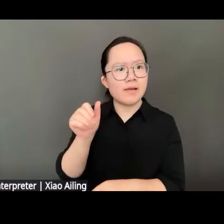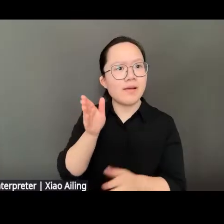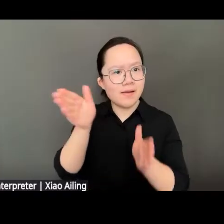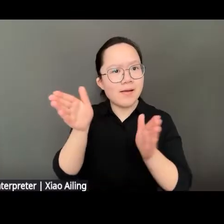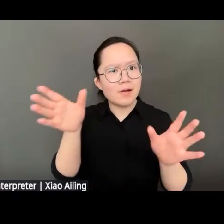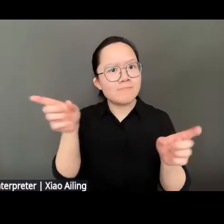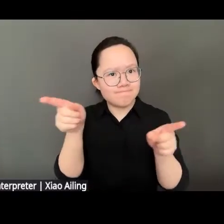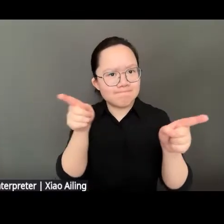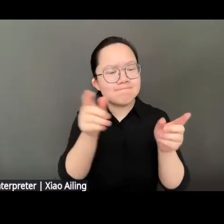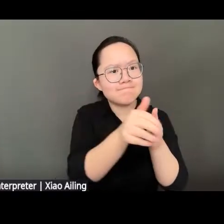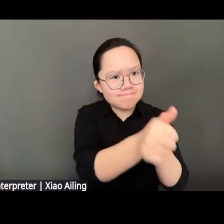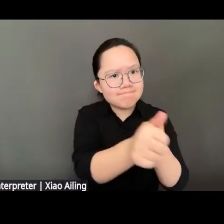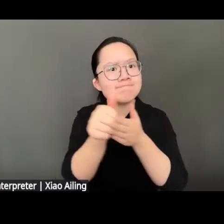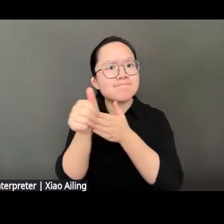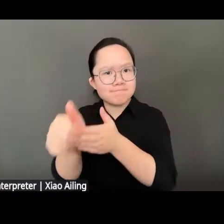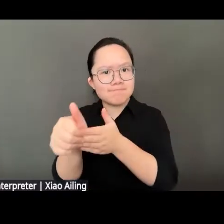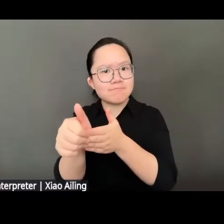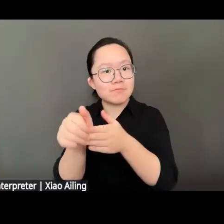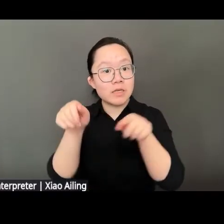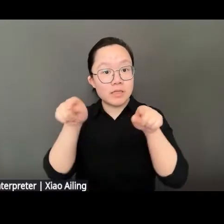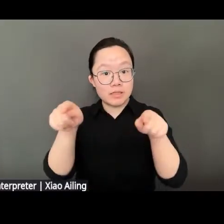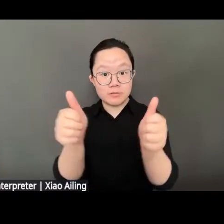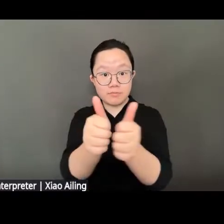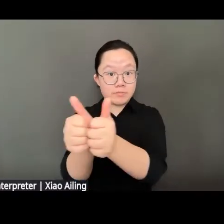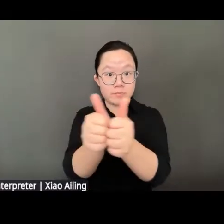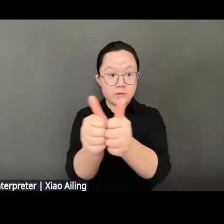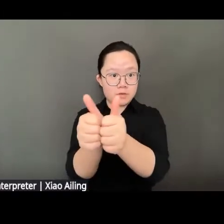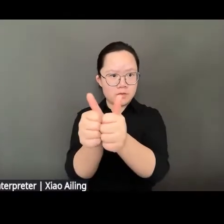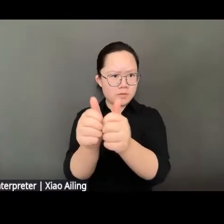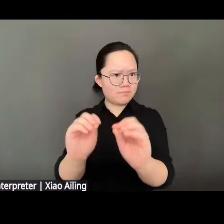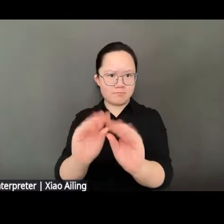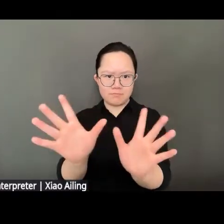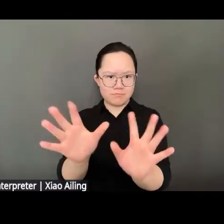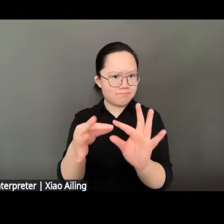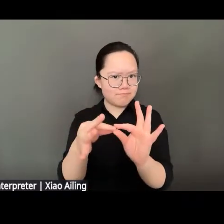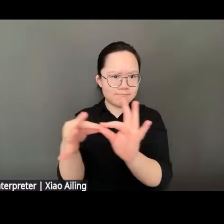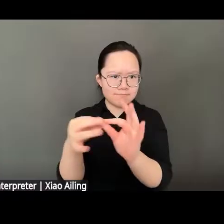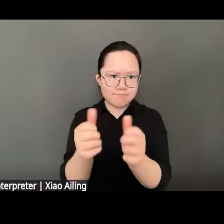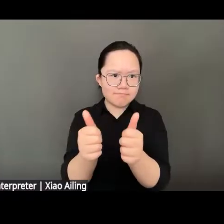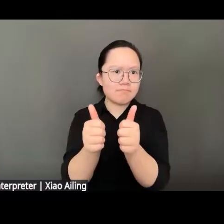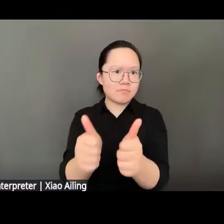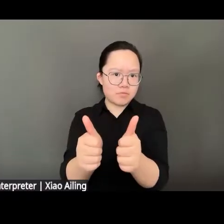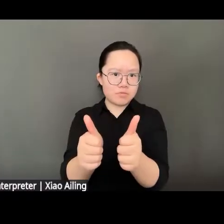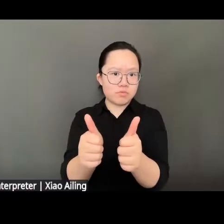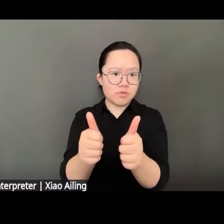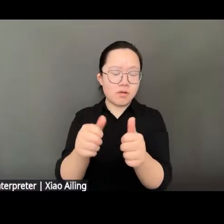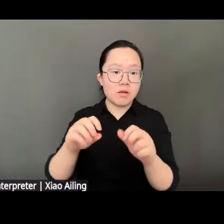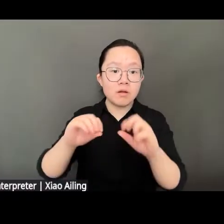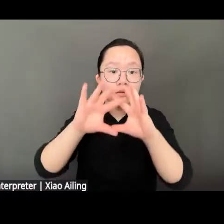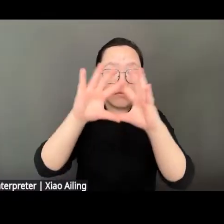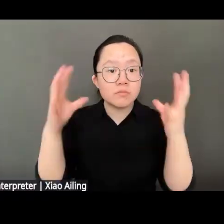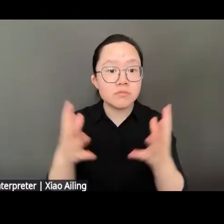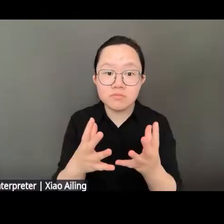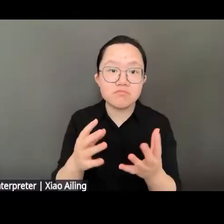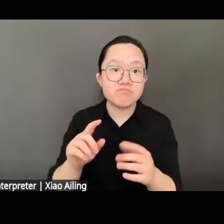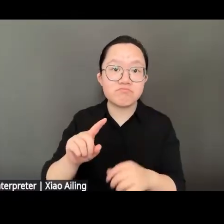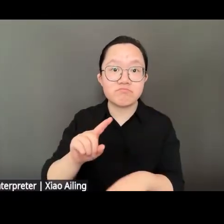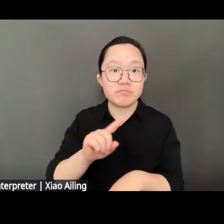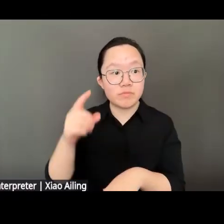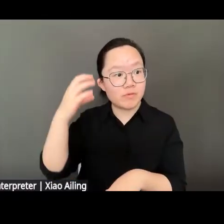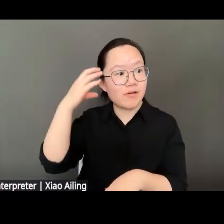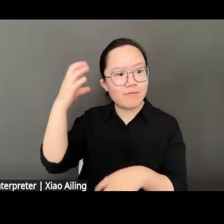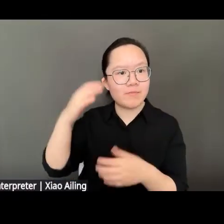to achieve its aim via partnership between international non-governmental organizations,